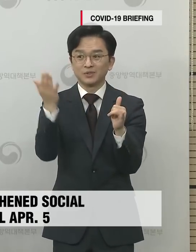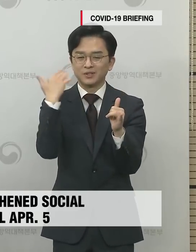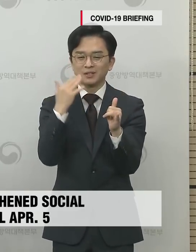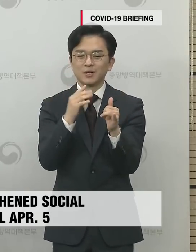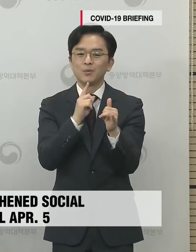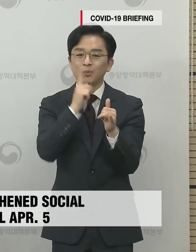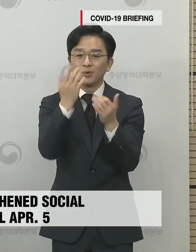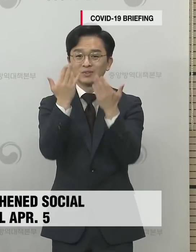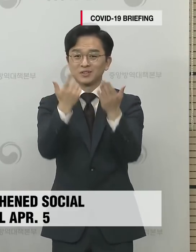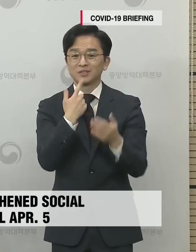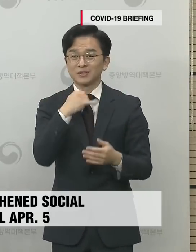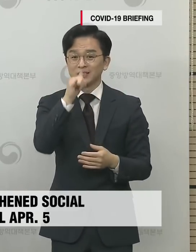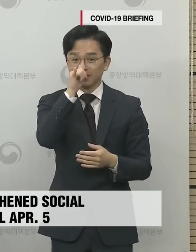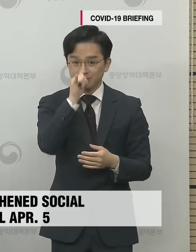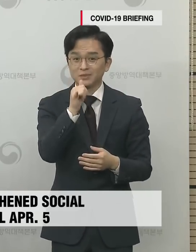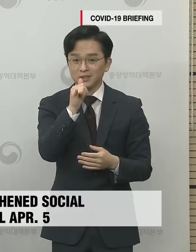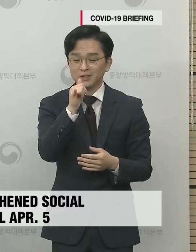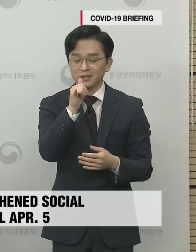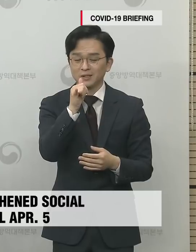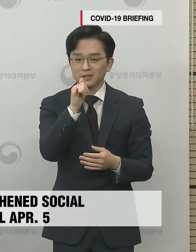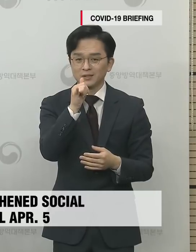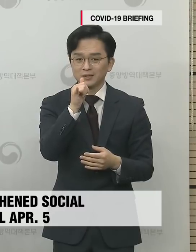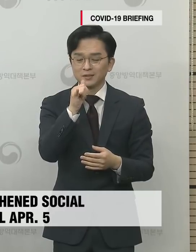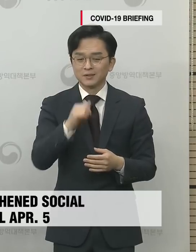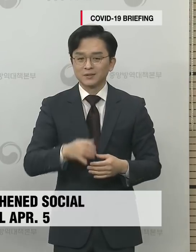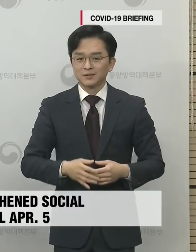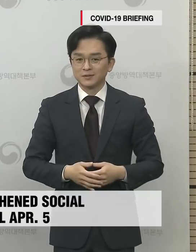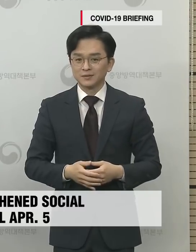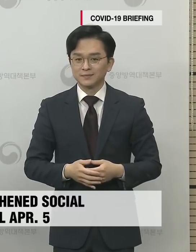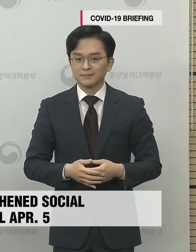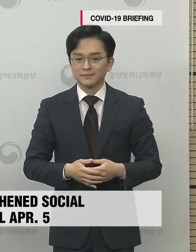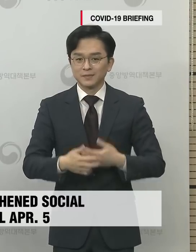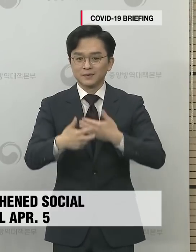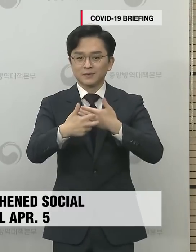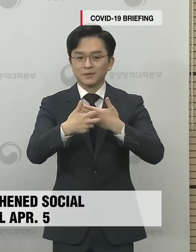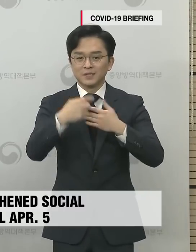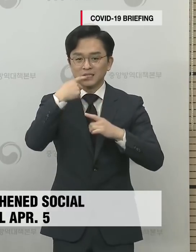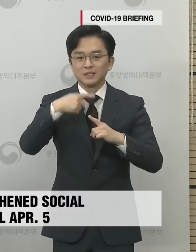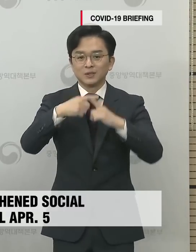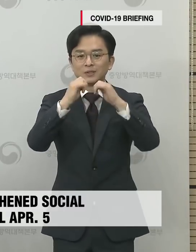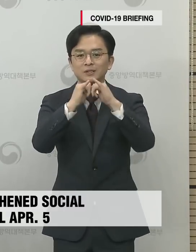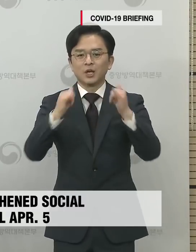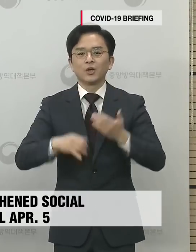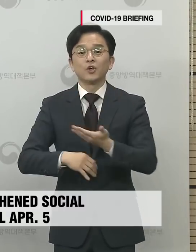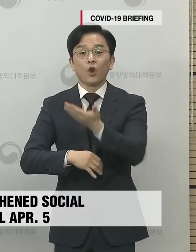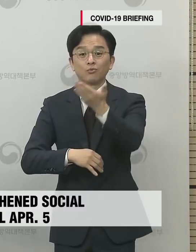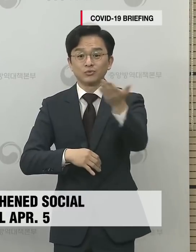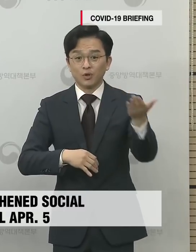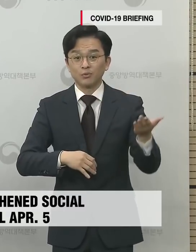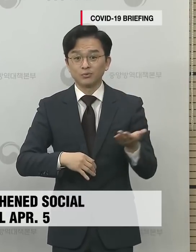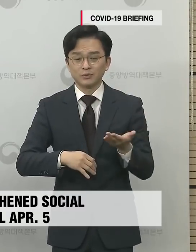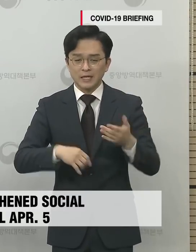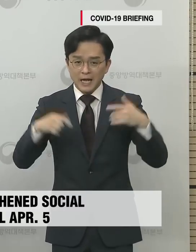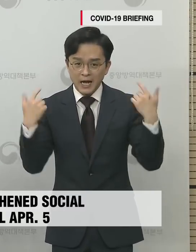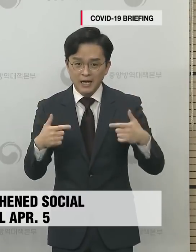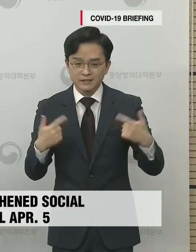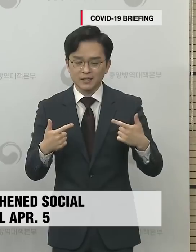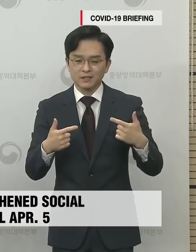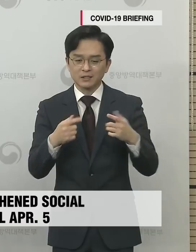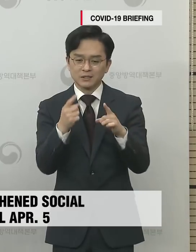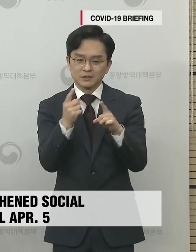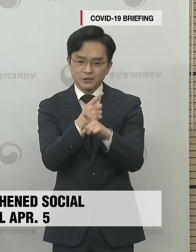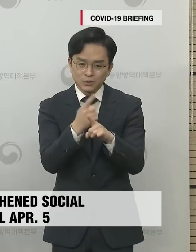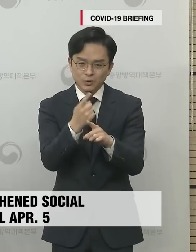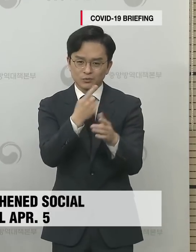We are still under going investigation, but in quarantine, we would like to thank all of those who